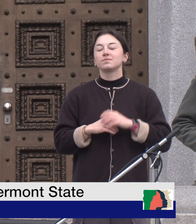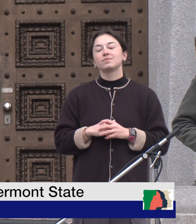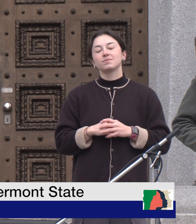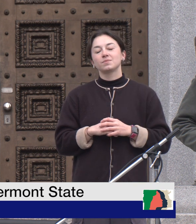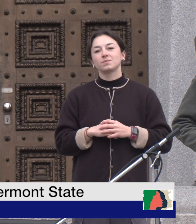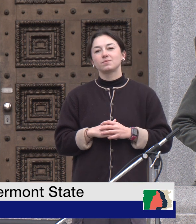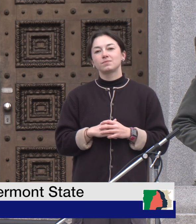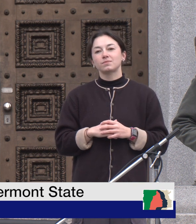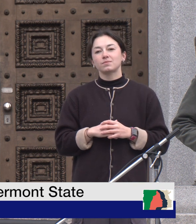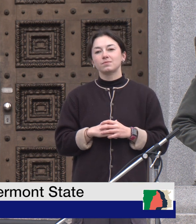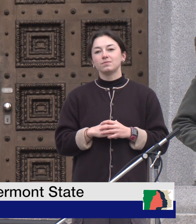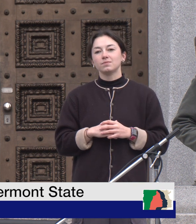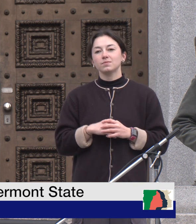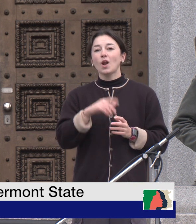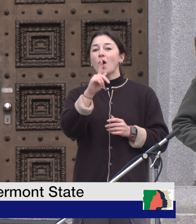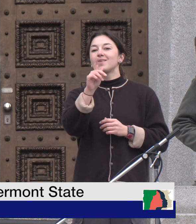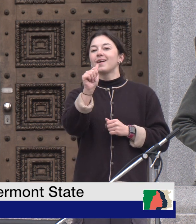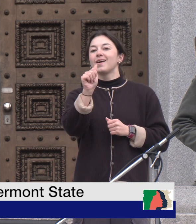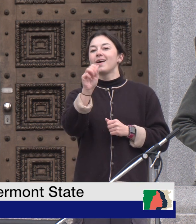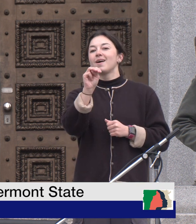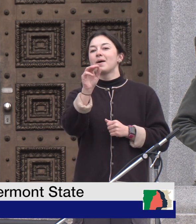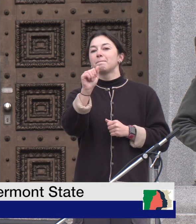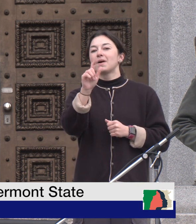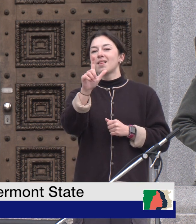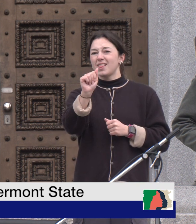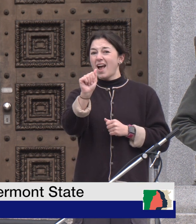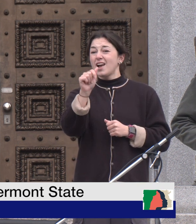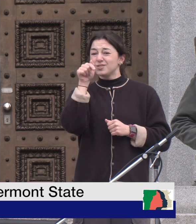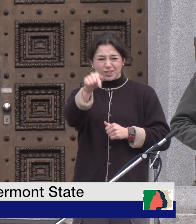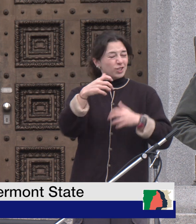And so is Kamala Harris.